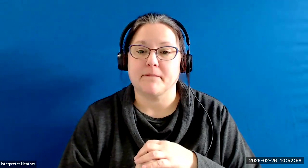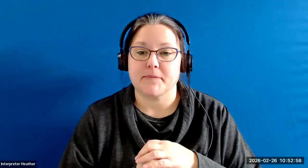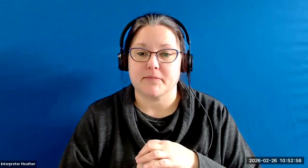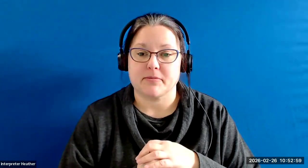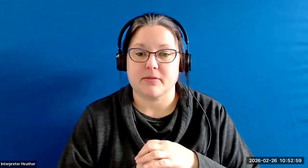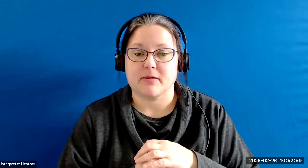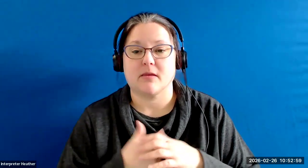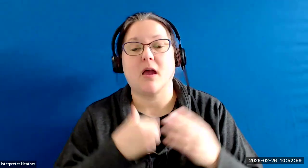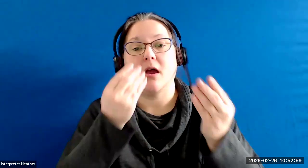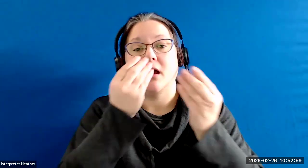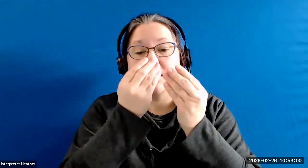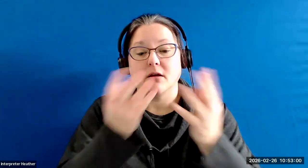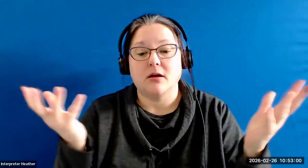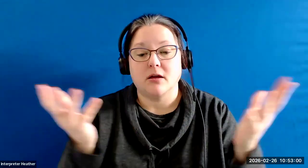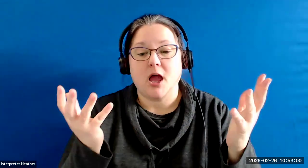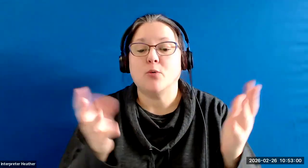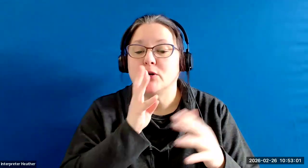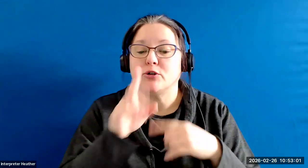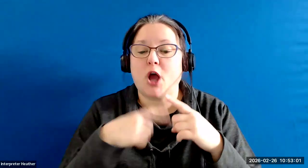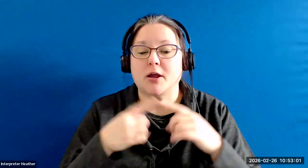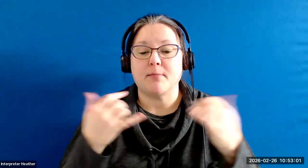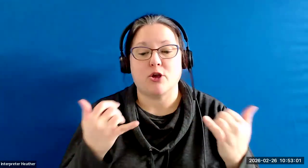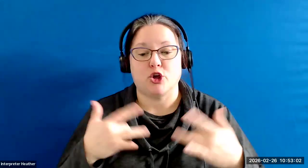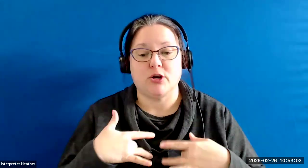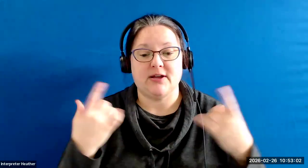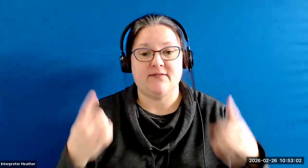current events to the conversation